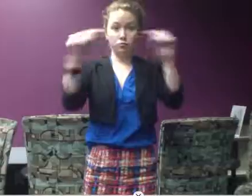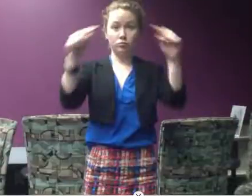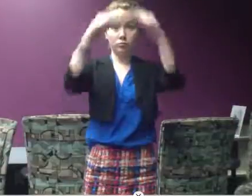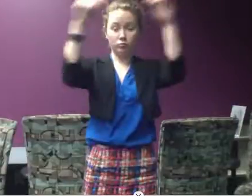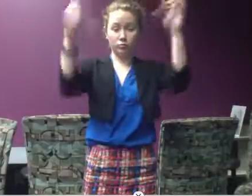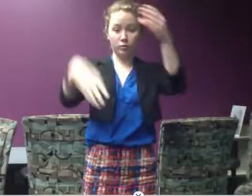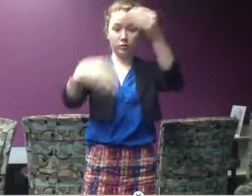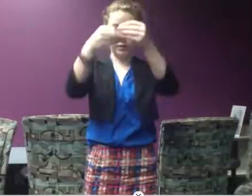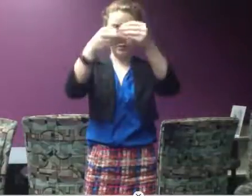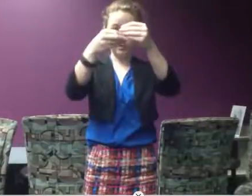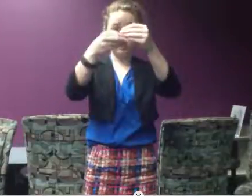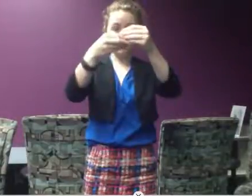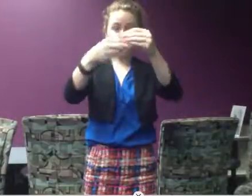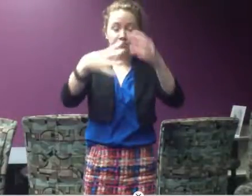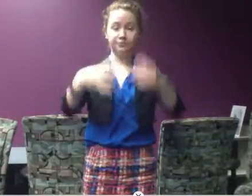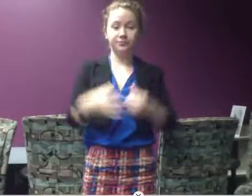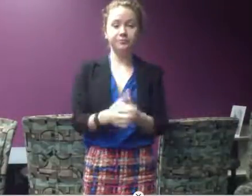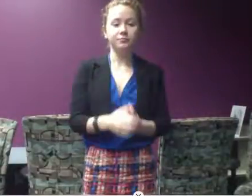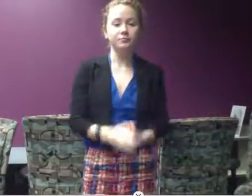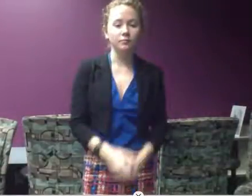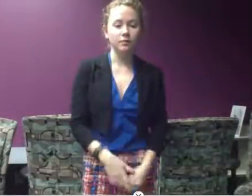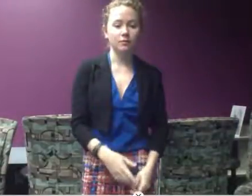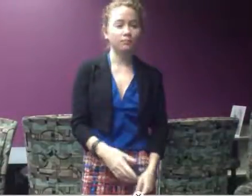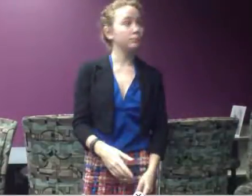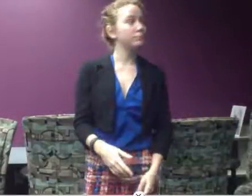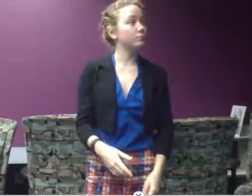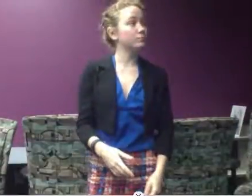You need 2 lengths added together.